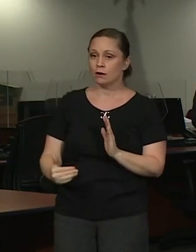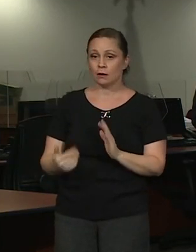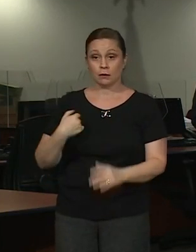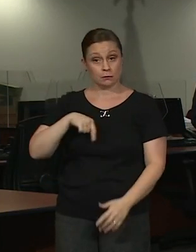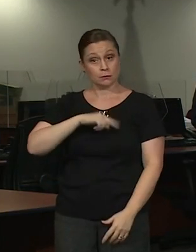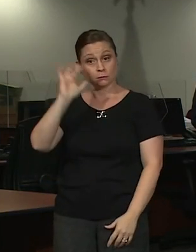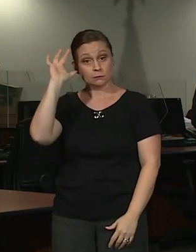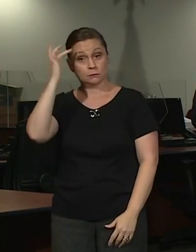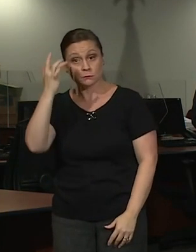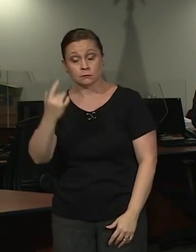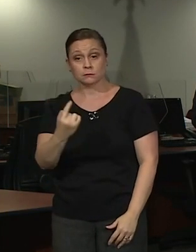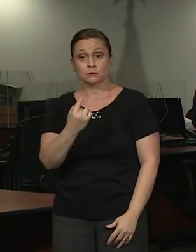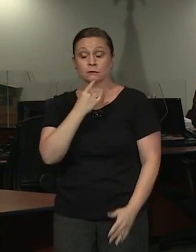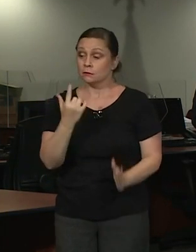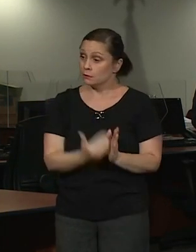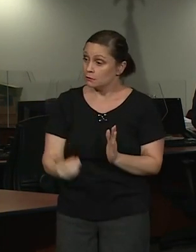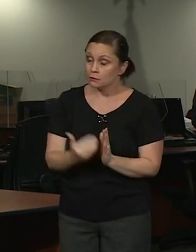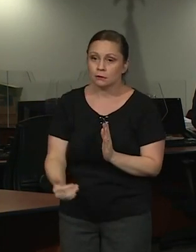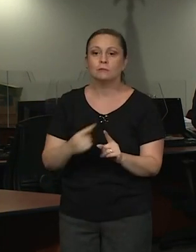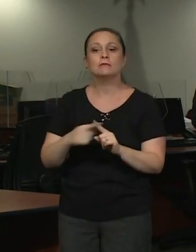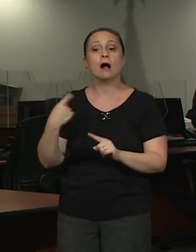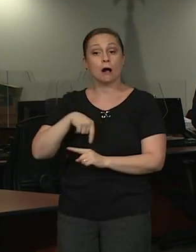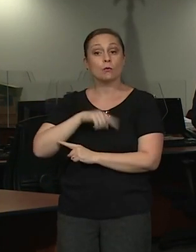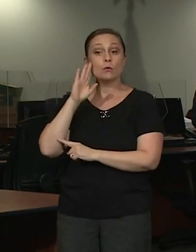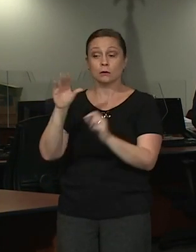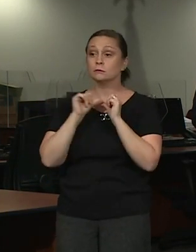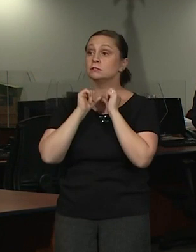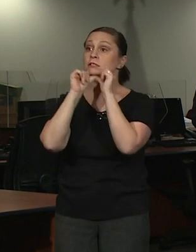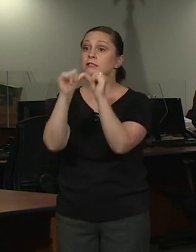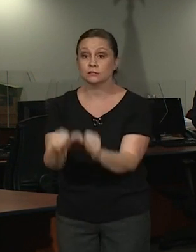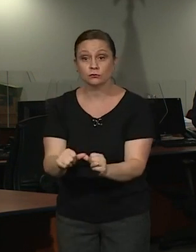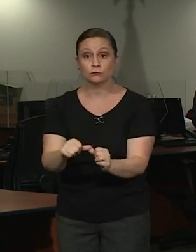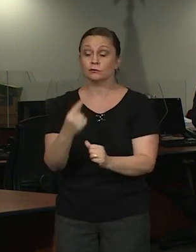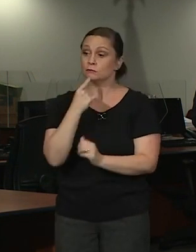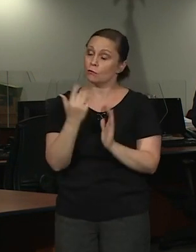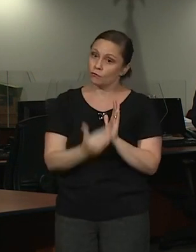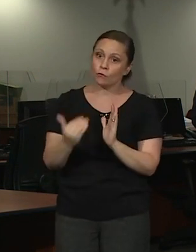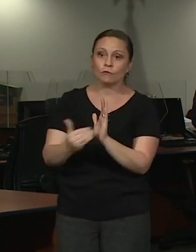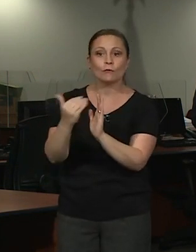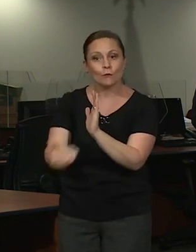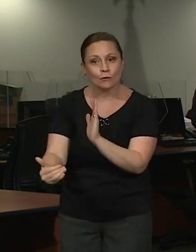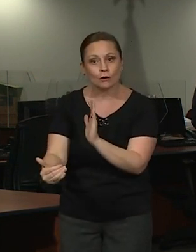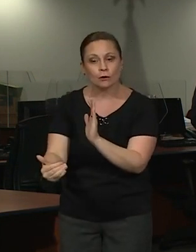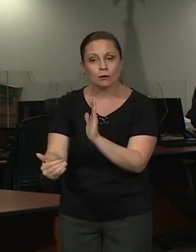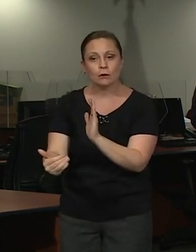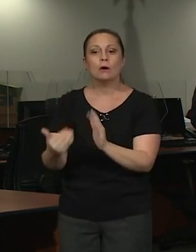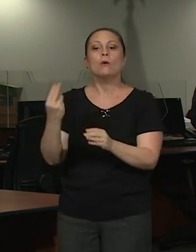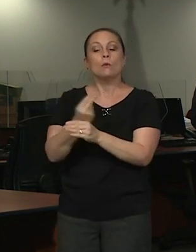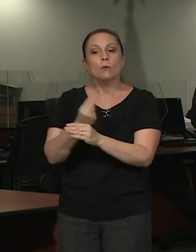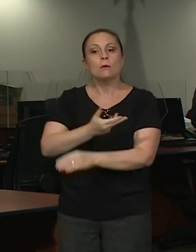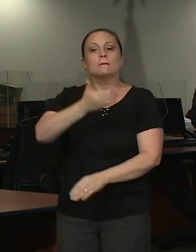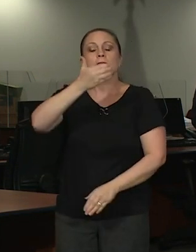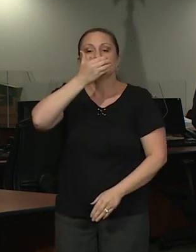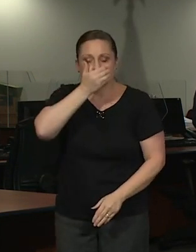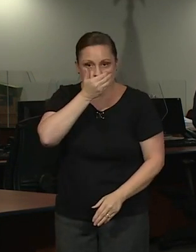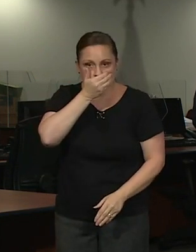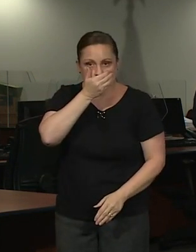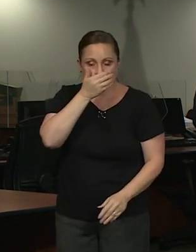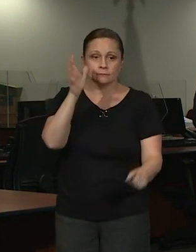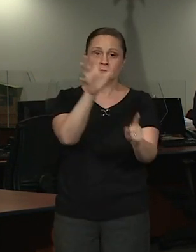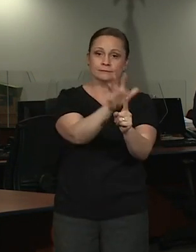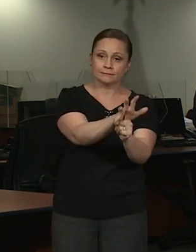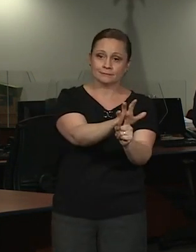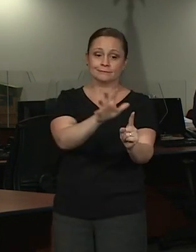to say it until more people heed our recommendations. Wear a mask, social distance